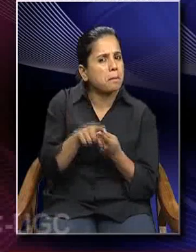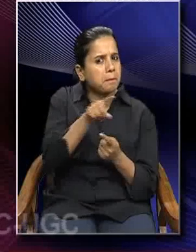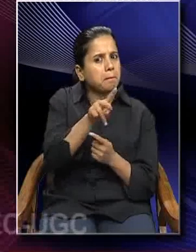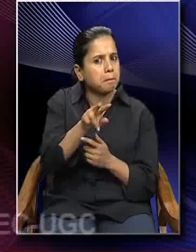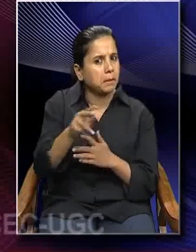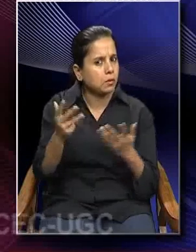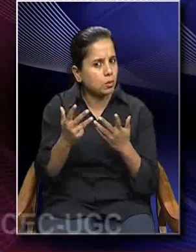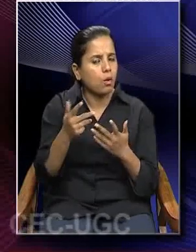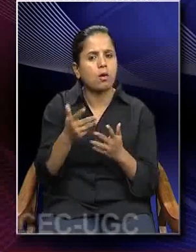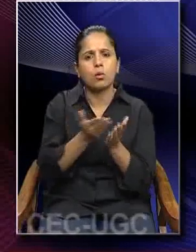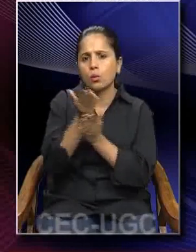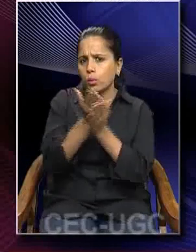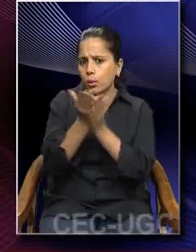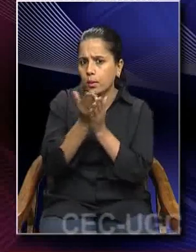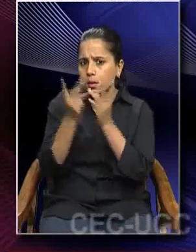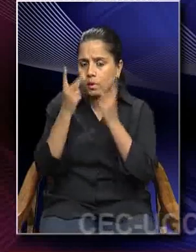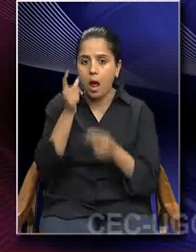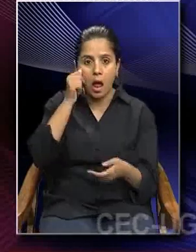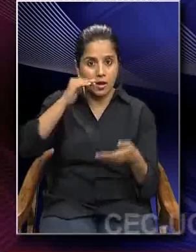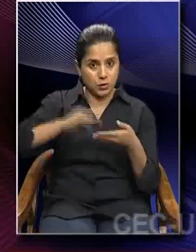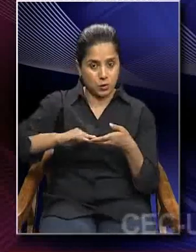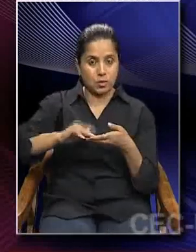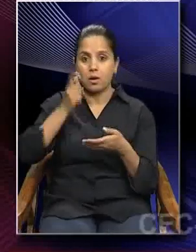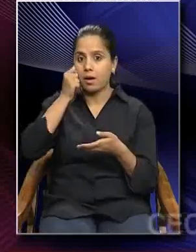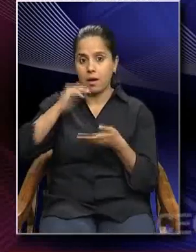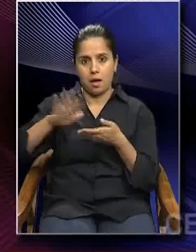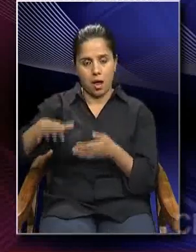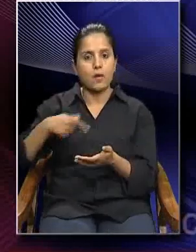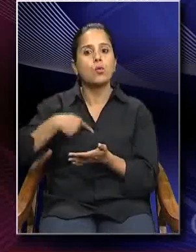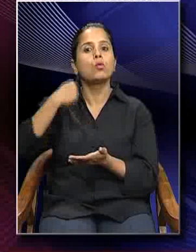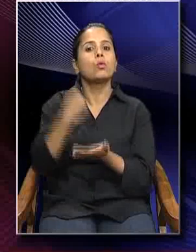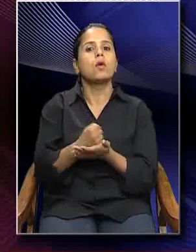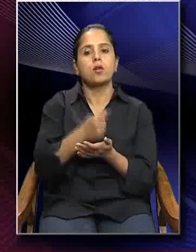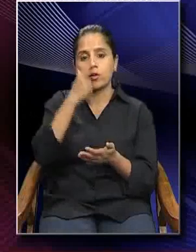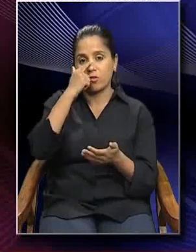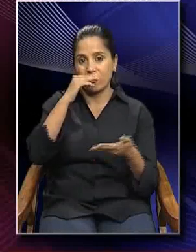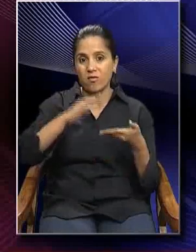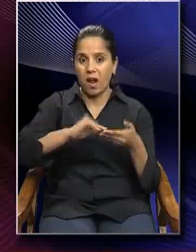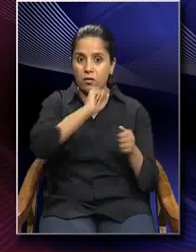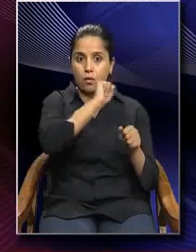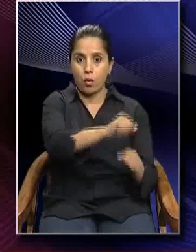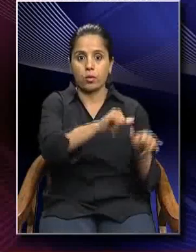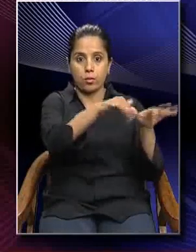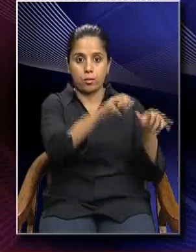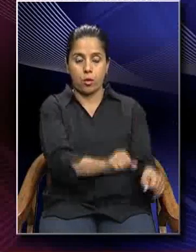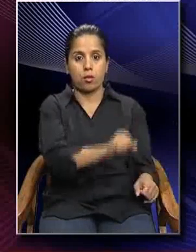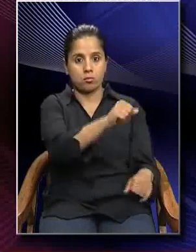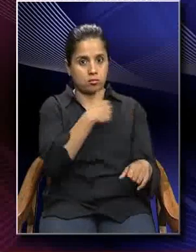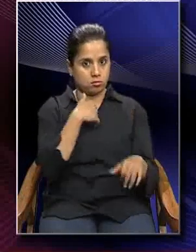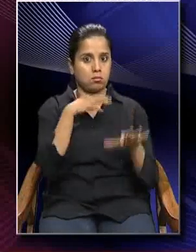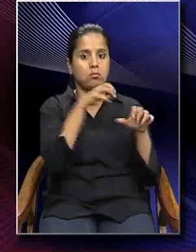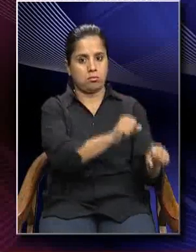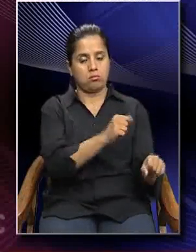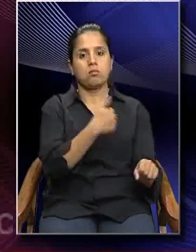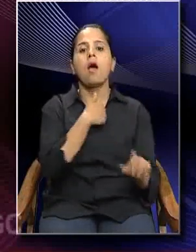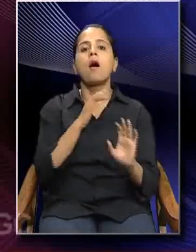what ways husbands had right over the wife's property, then here